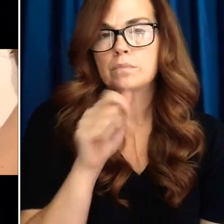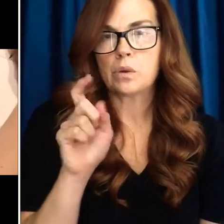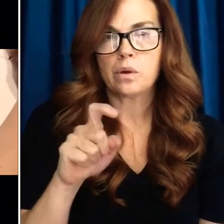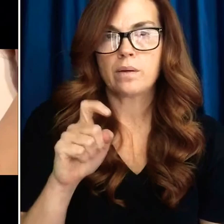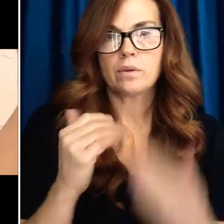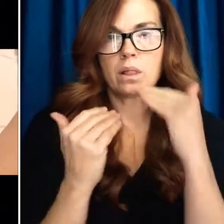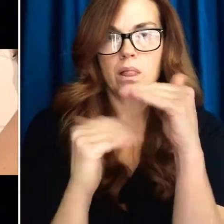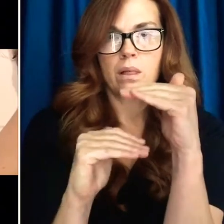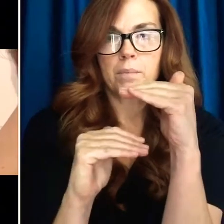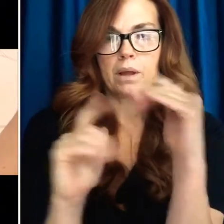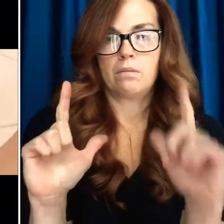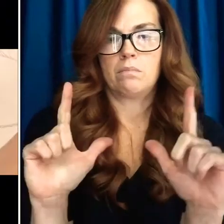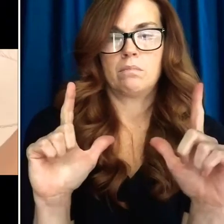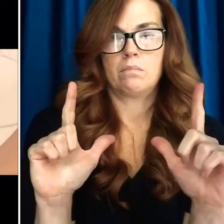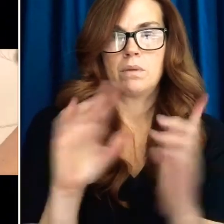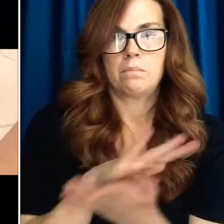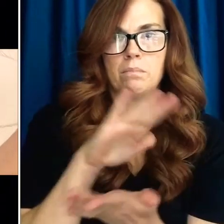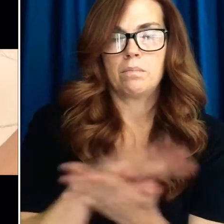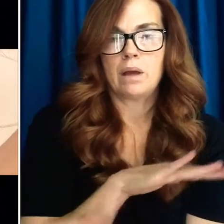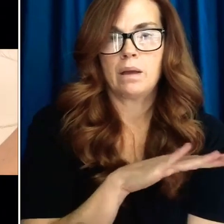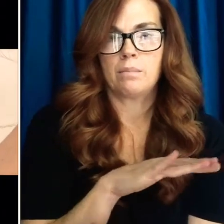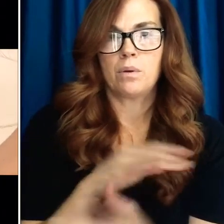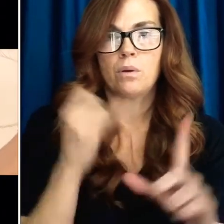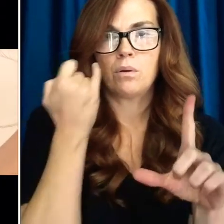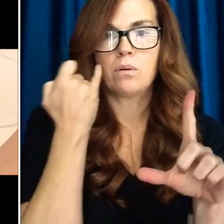Don't feel like you need to be restrained by the paper.